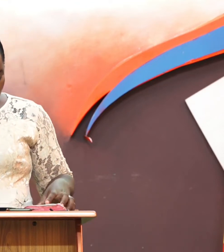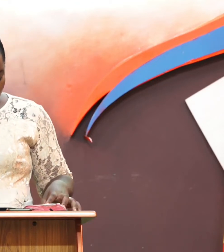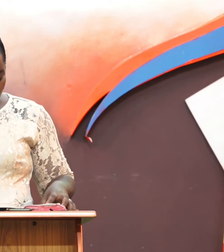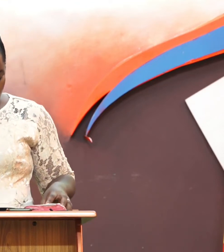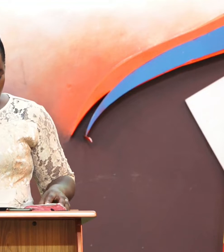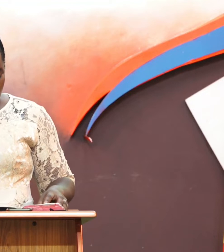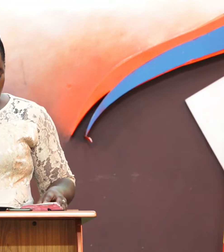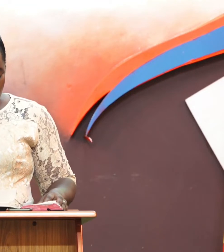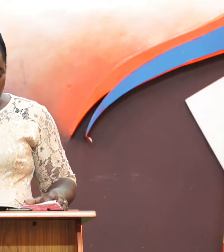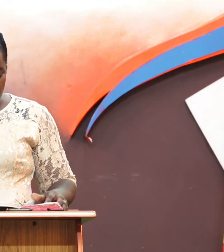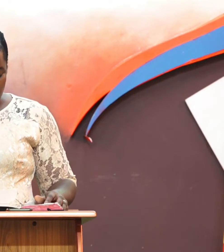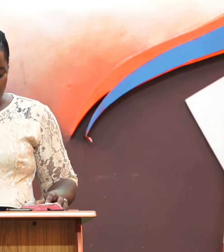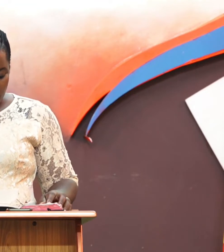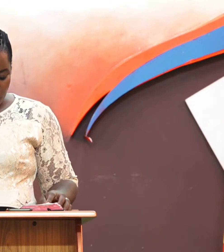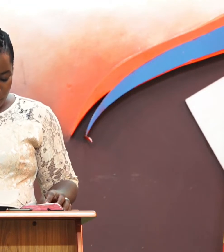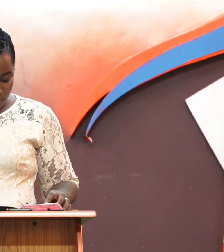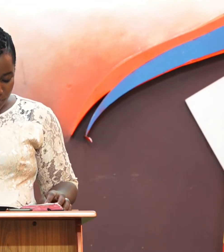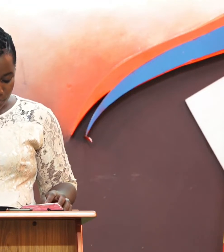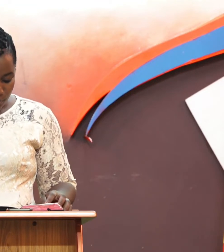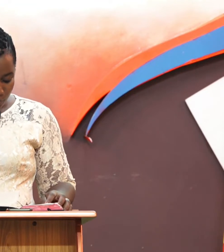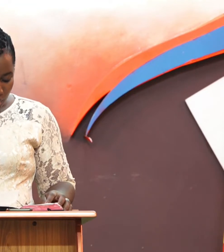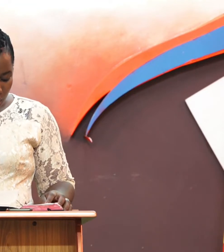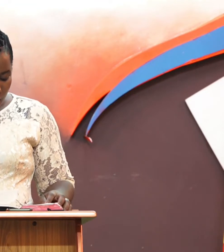Kansoma oluzungu, James chapter 3,